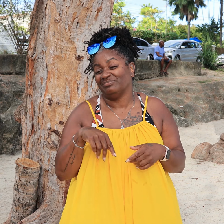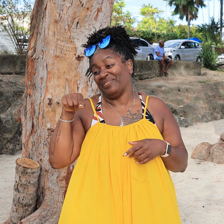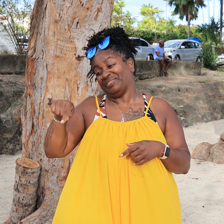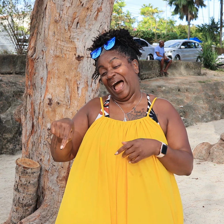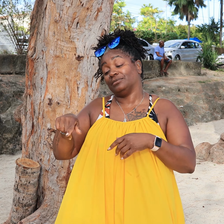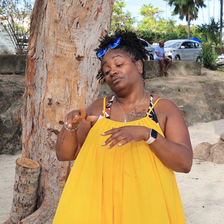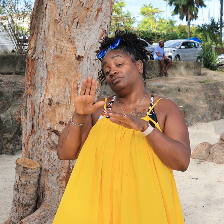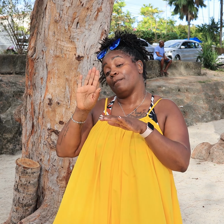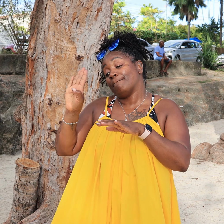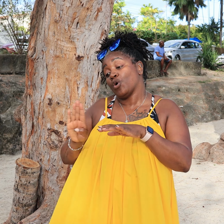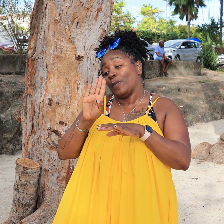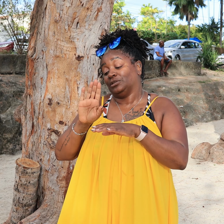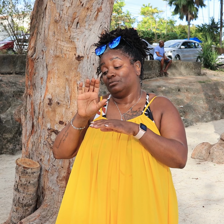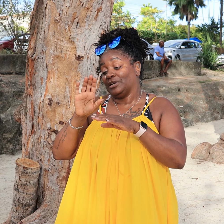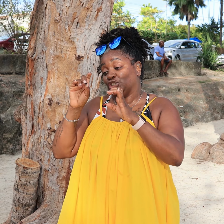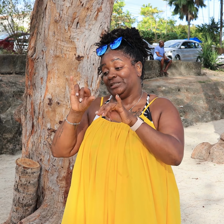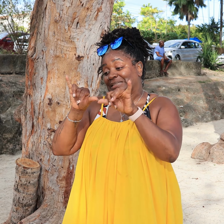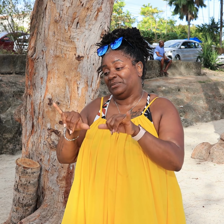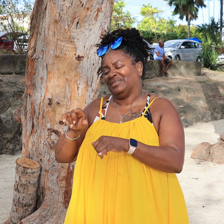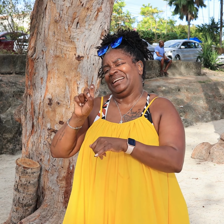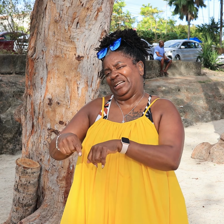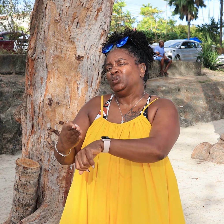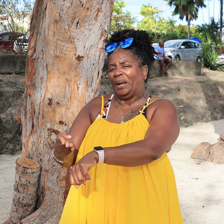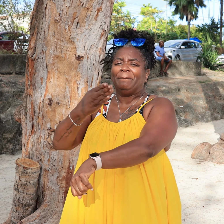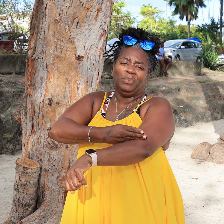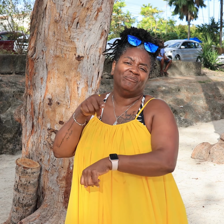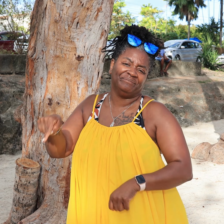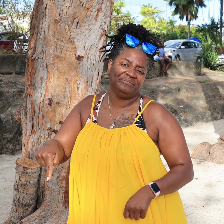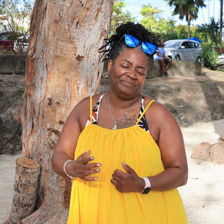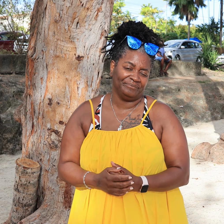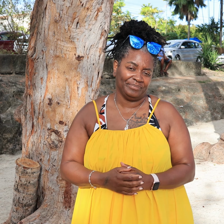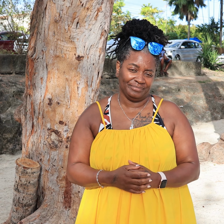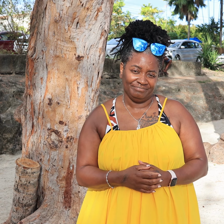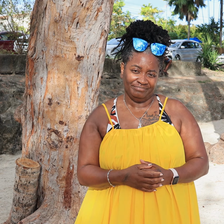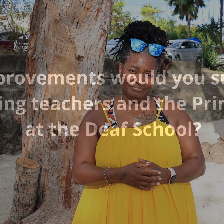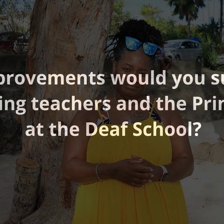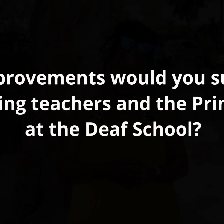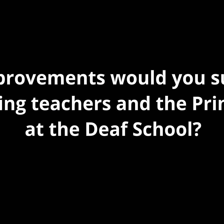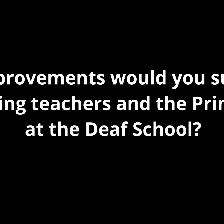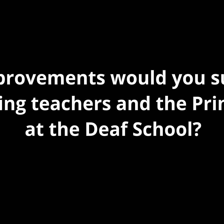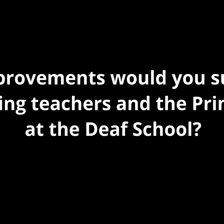education. The Barbados education system needs major improvement.